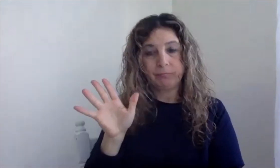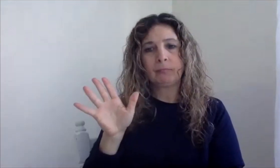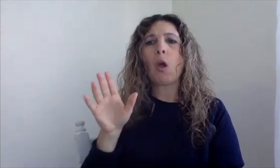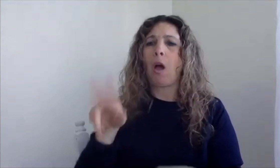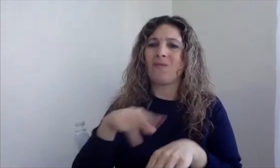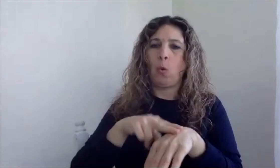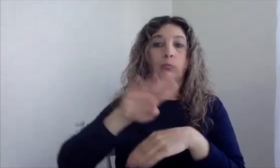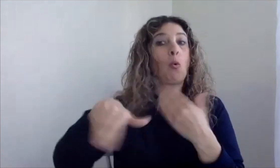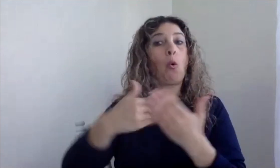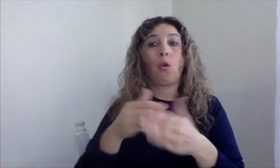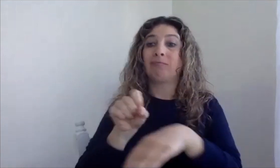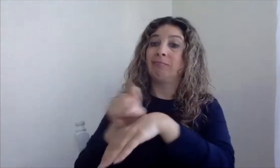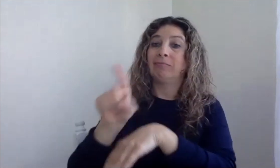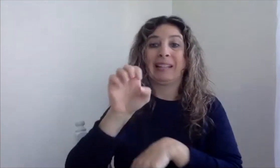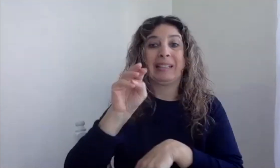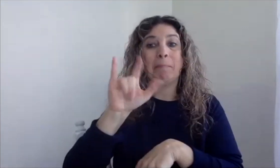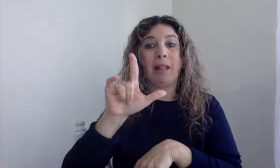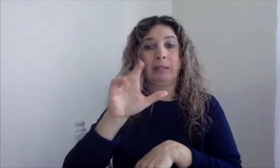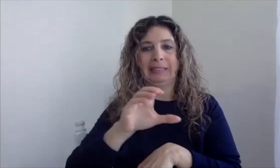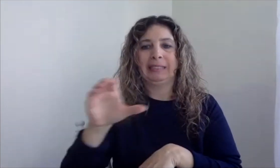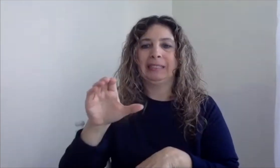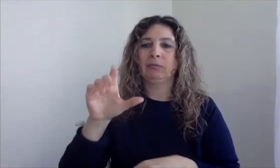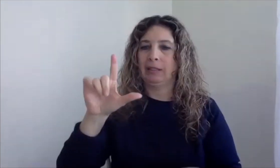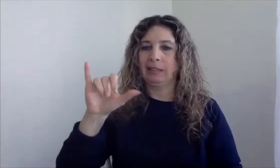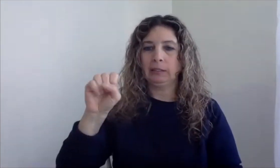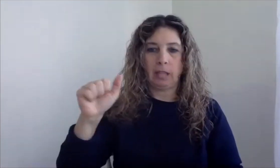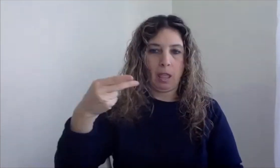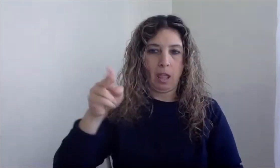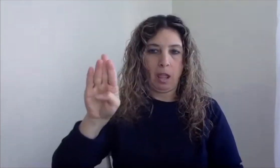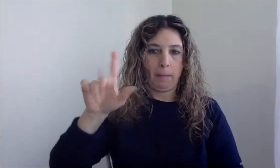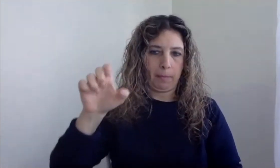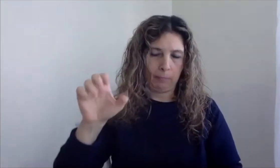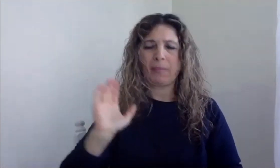And I CC'd Dr. Mason, as well as Lisa Hubble,